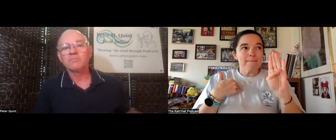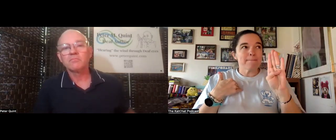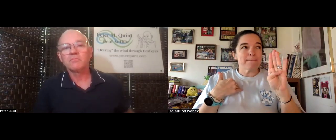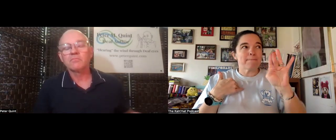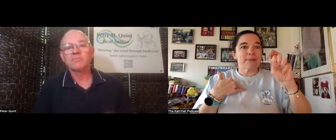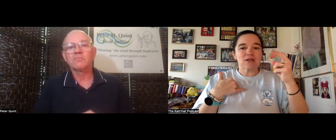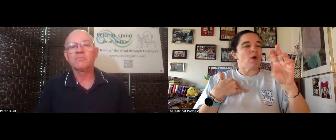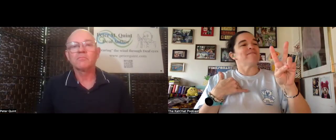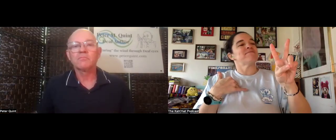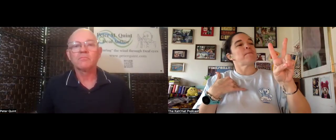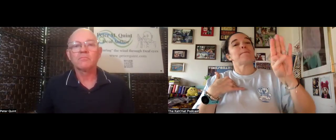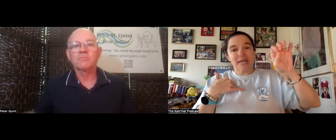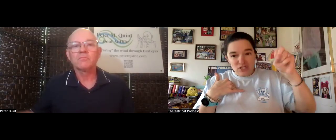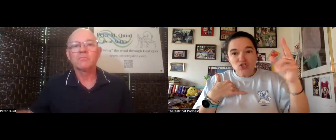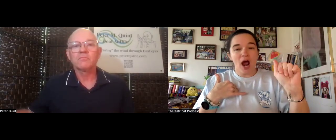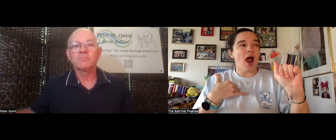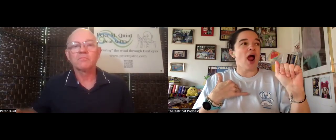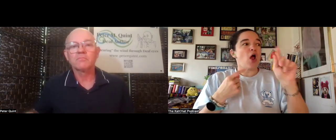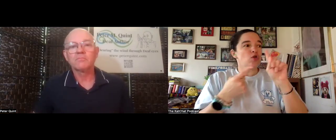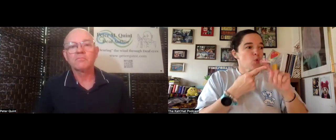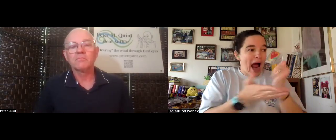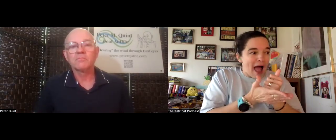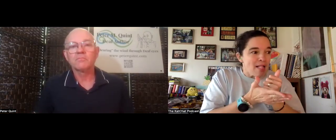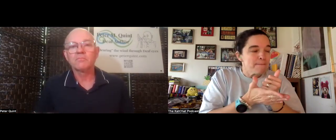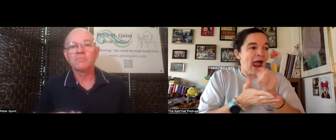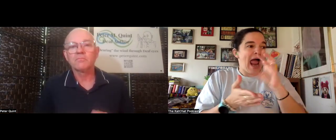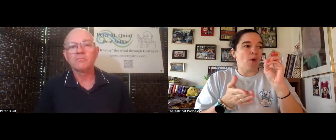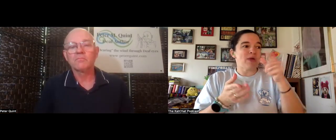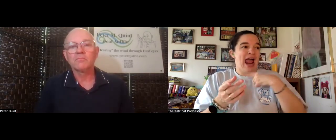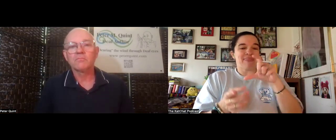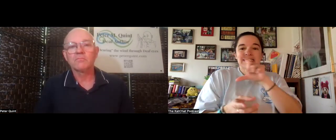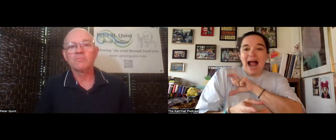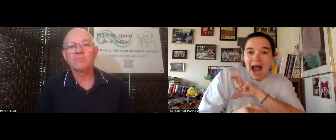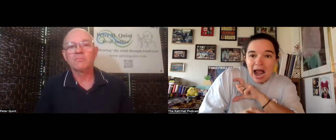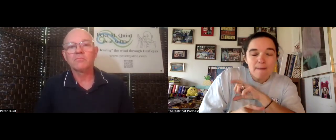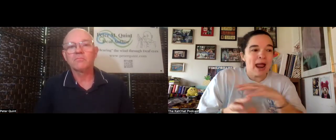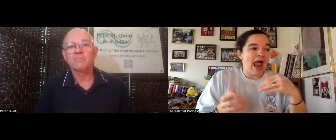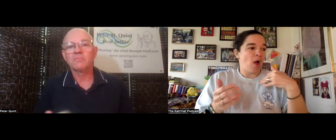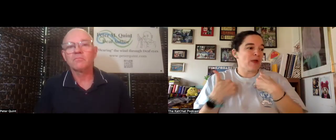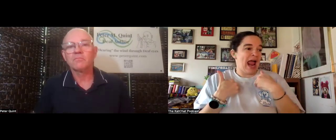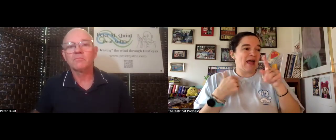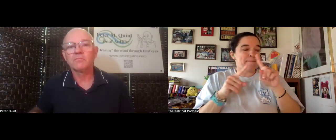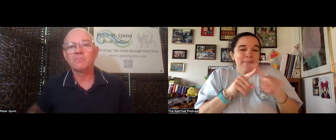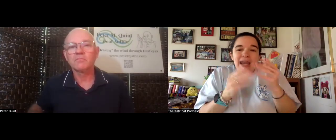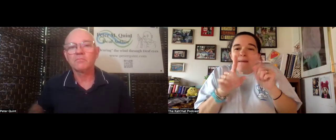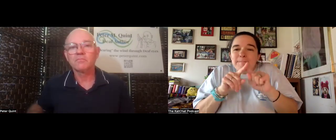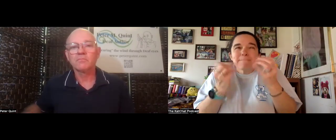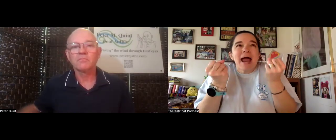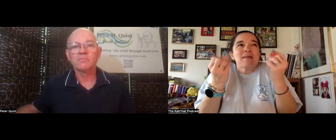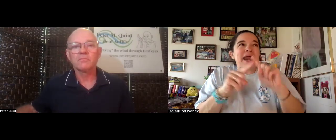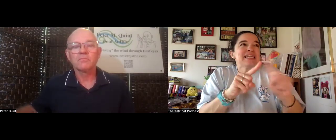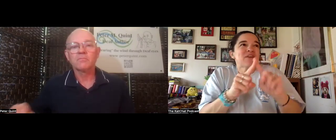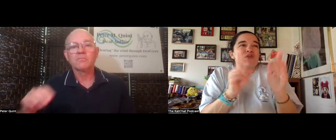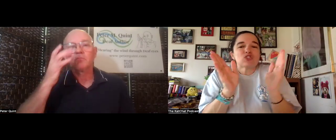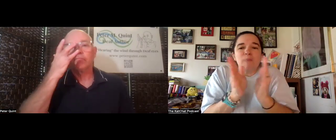Bishop, Bit, Bishop to help, and we had the cop, and we had many,